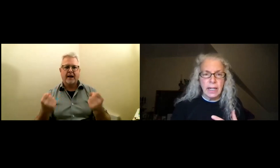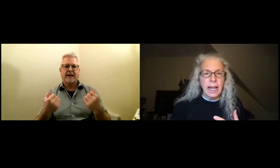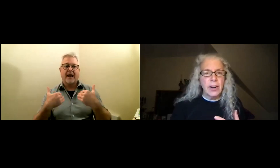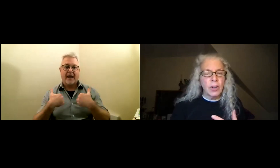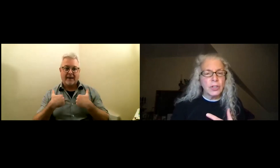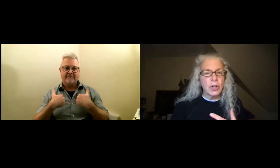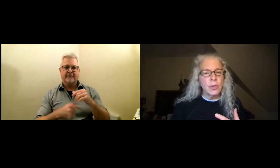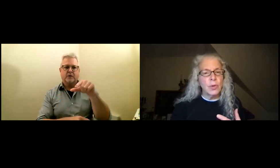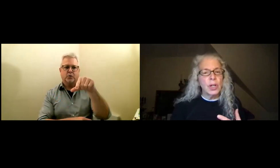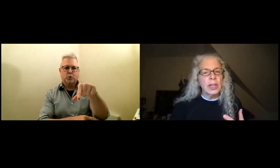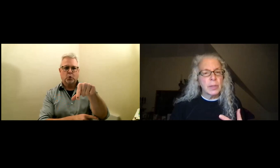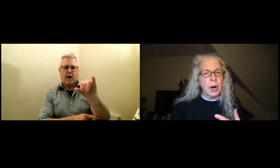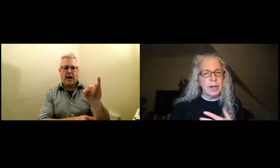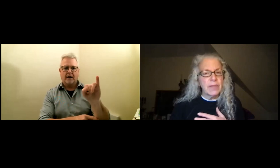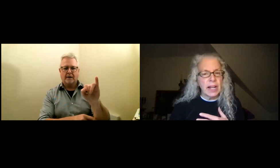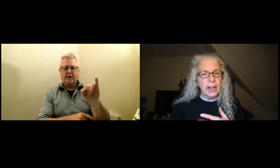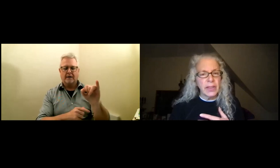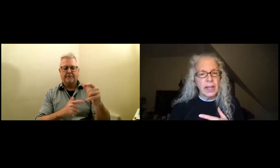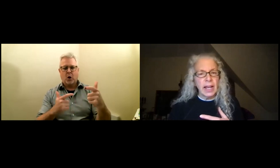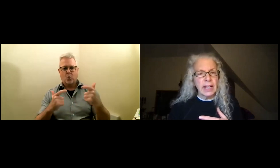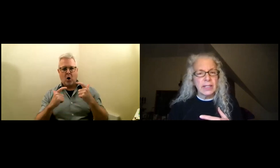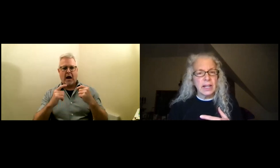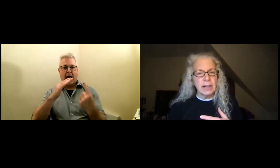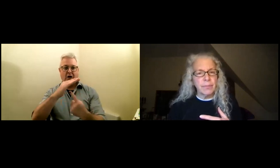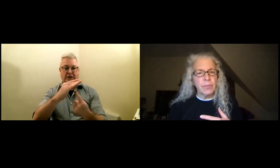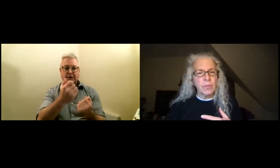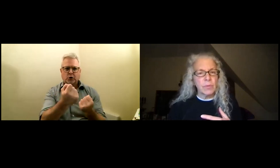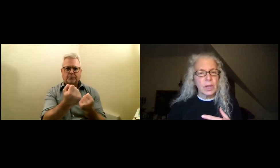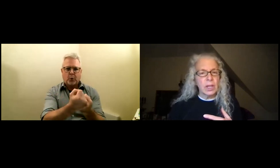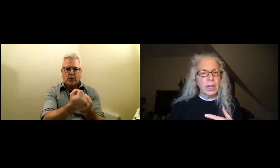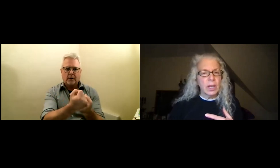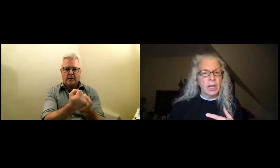CDC. And also the Department of Health has